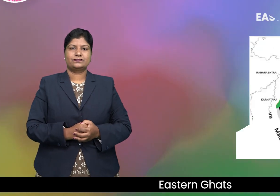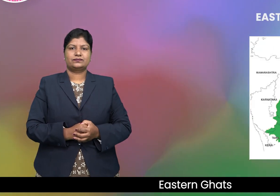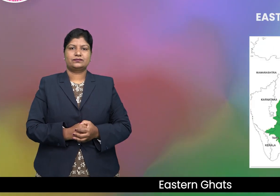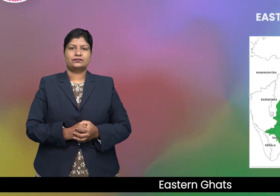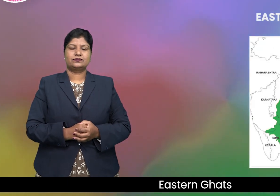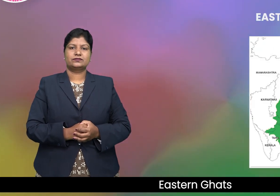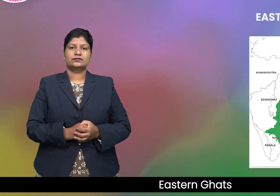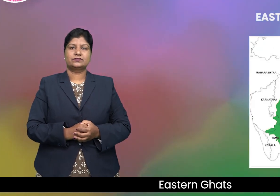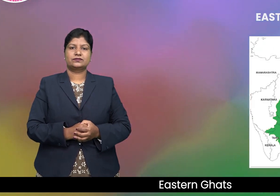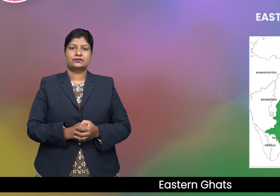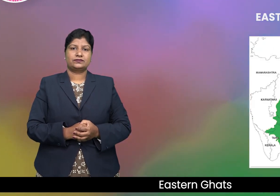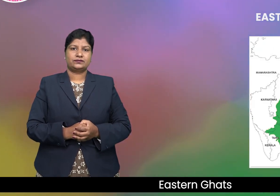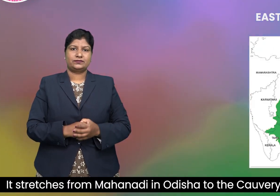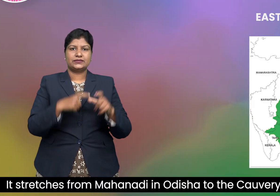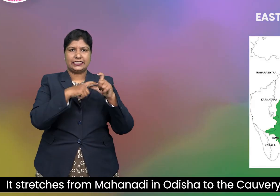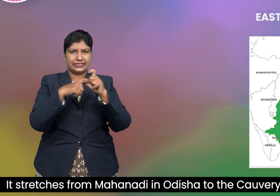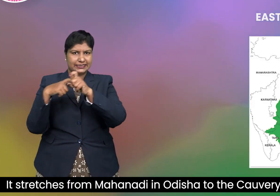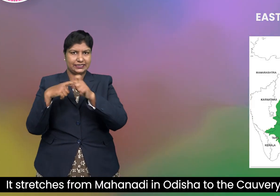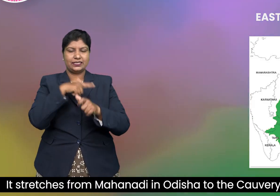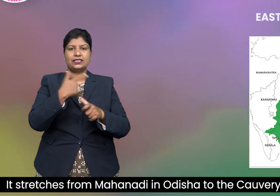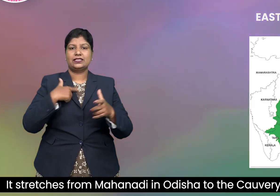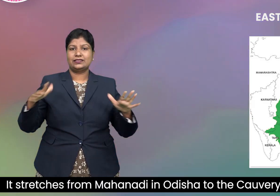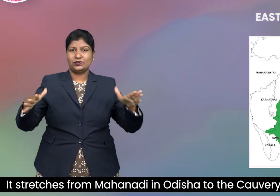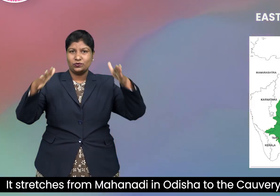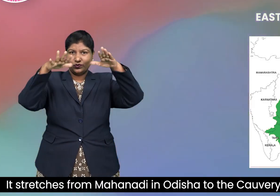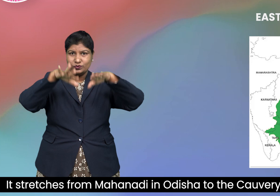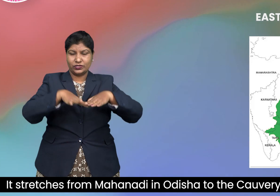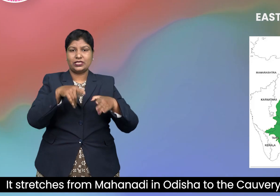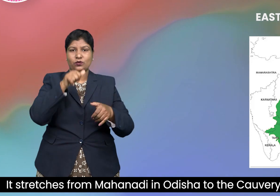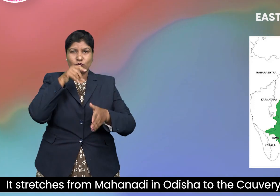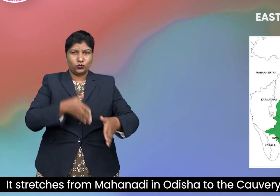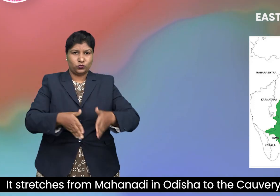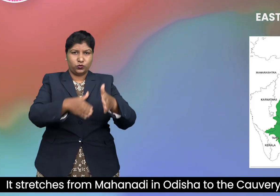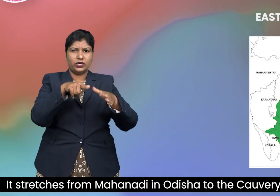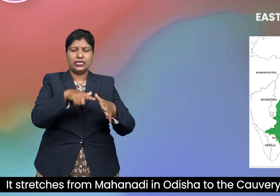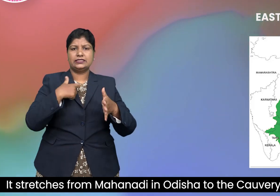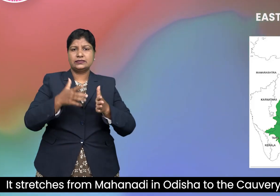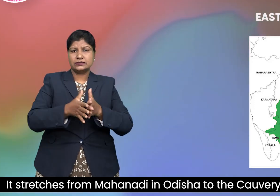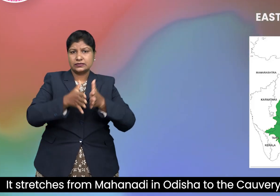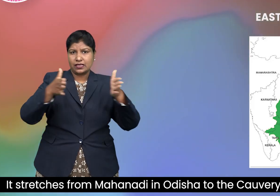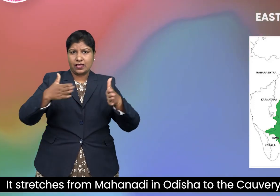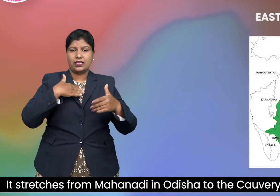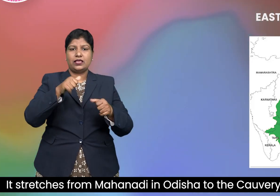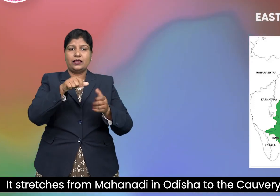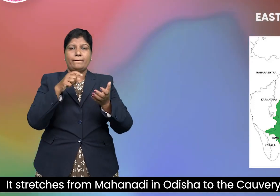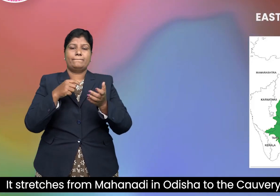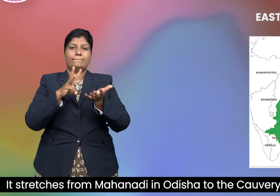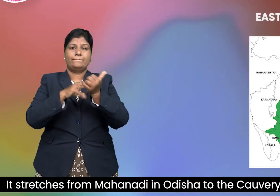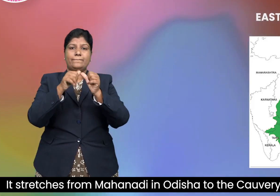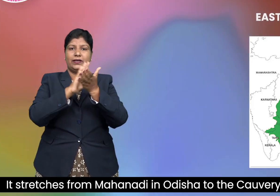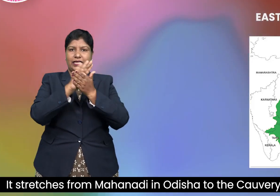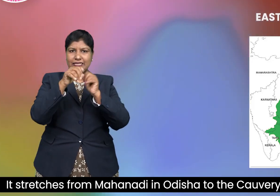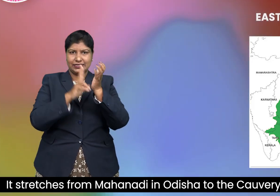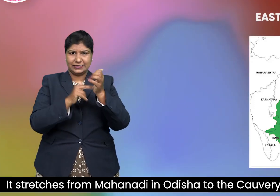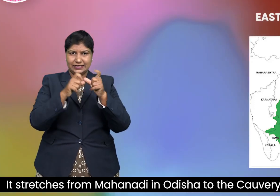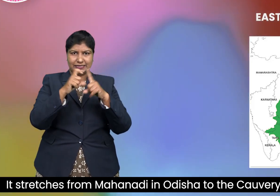Eastern Guards it stretches from Mahanadi in Odisha to